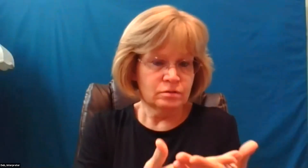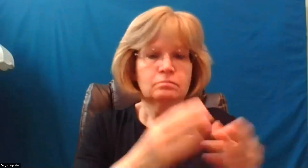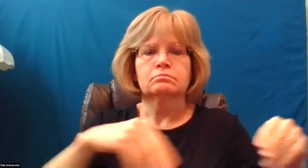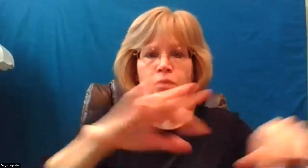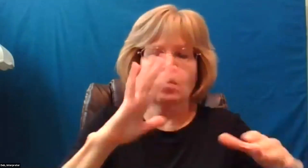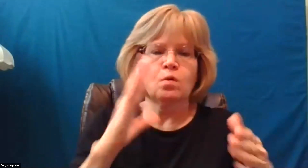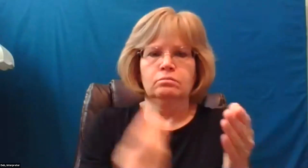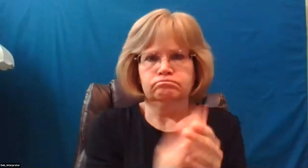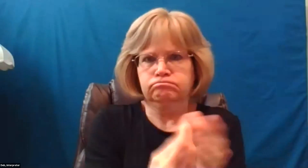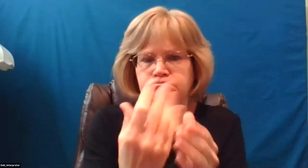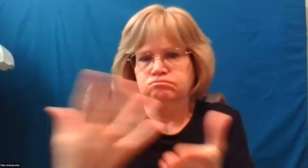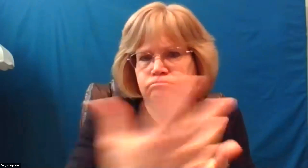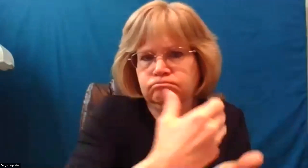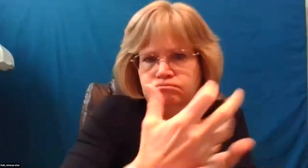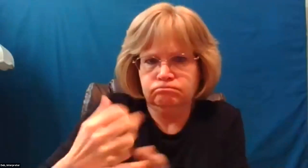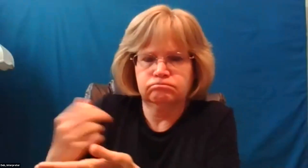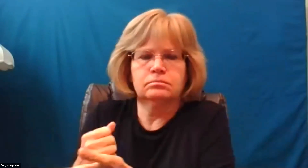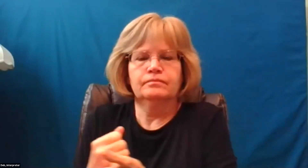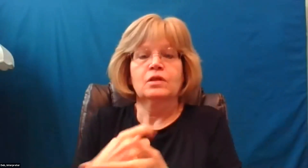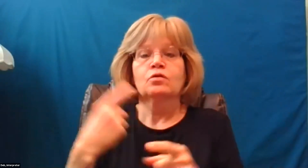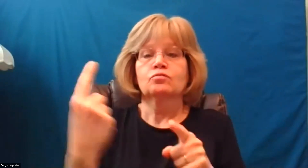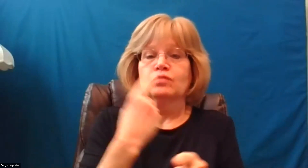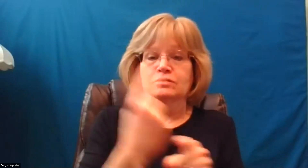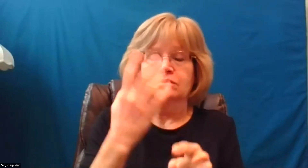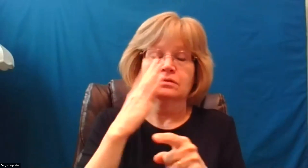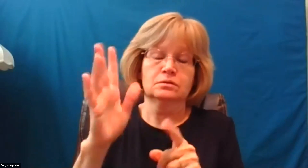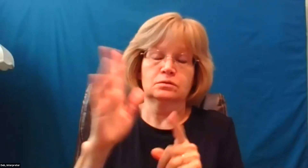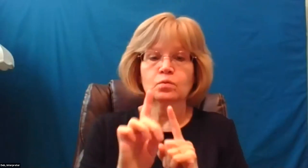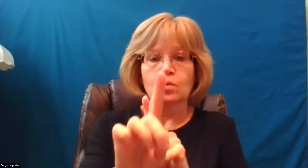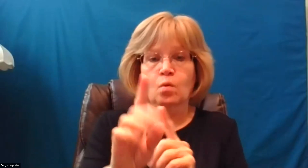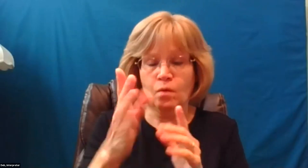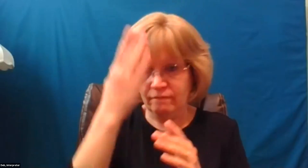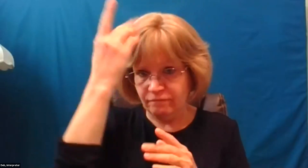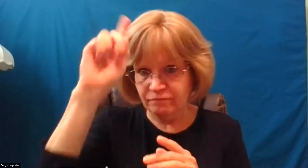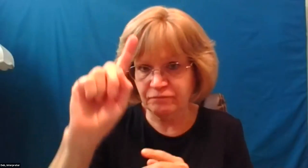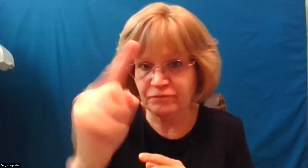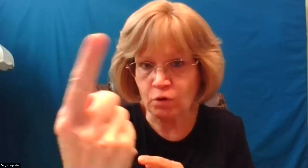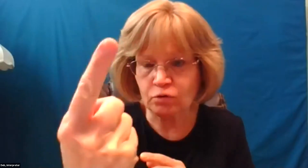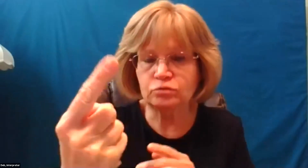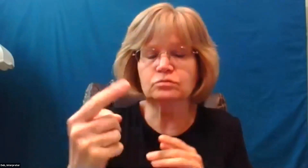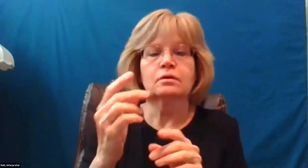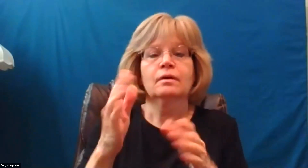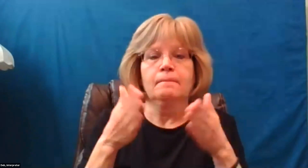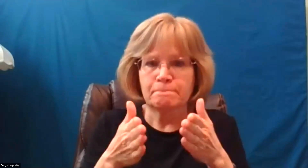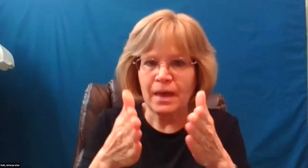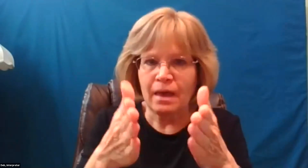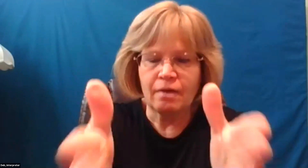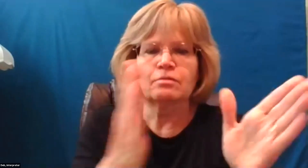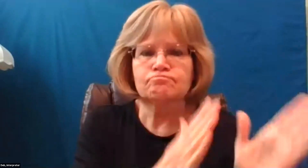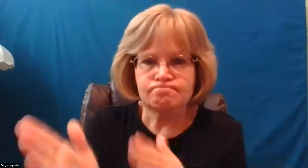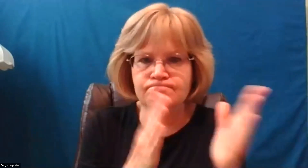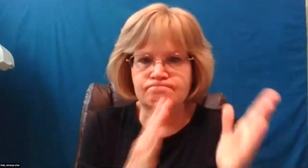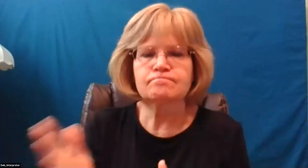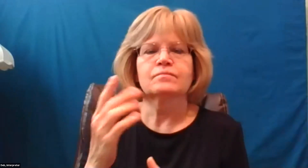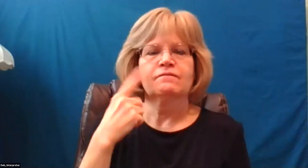its increase. Righteousness will go before him and will make a path for his steps. This is God's word